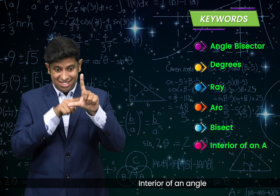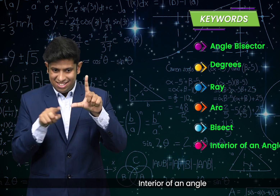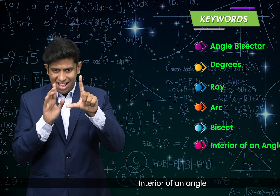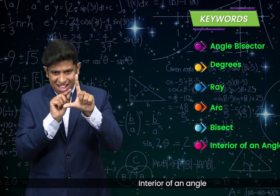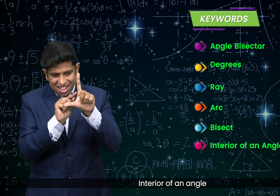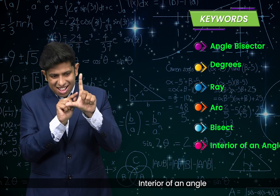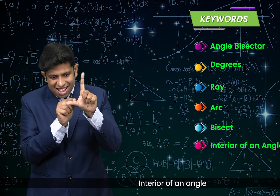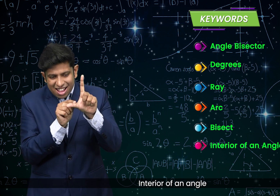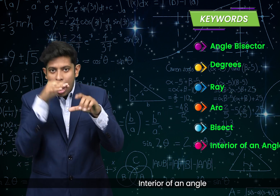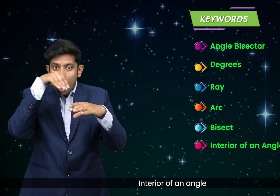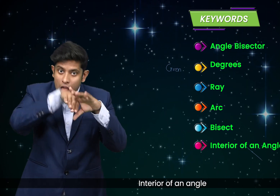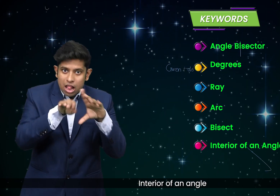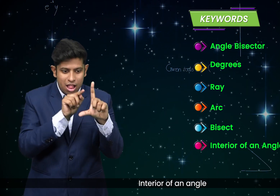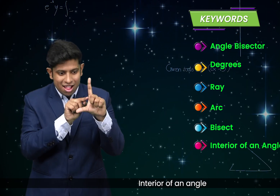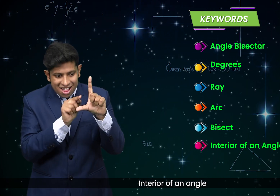interior of an angle.